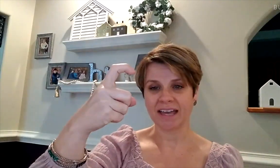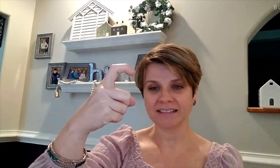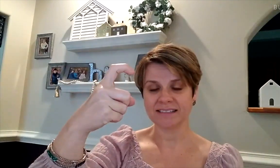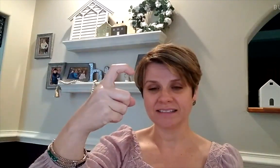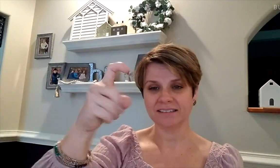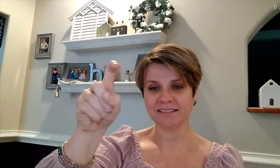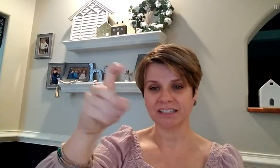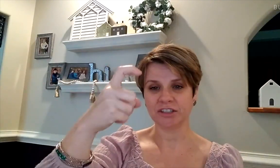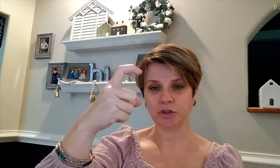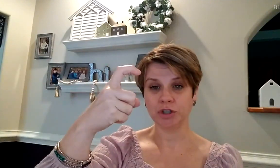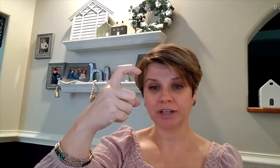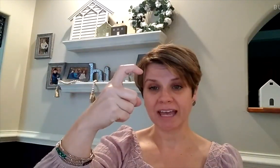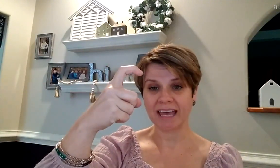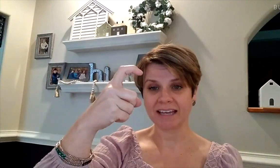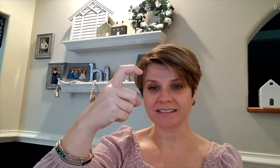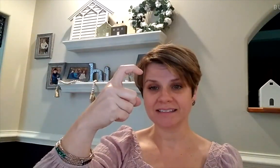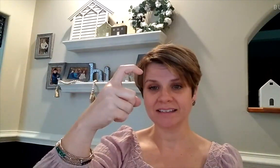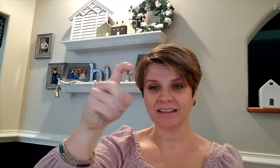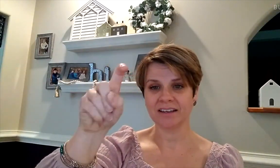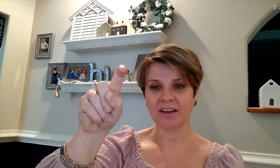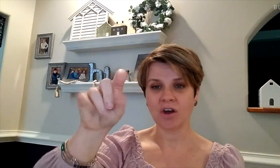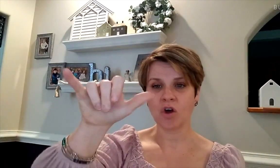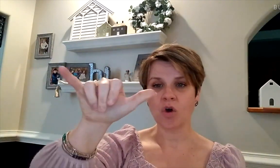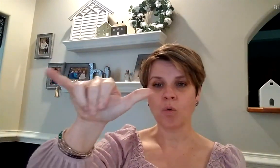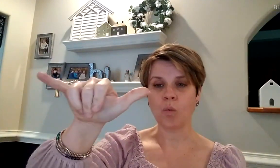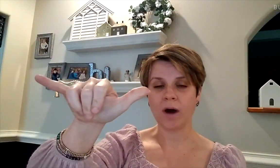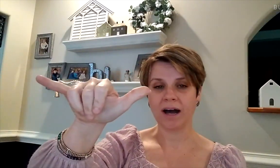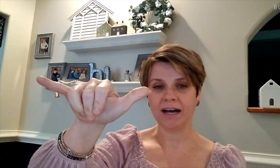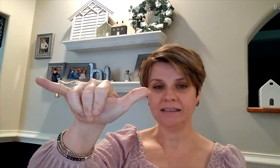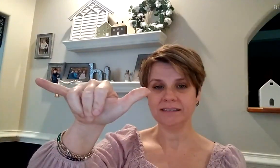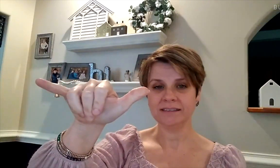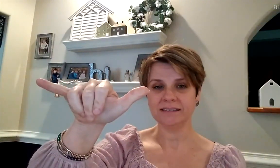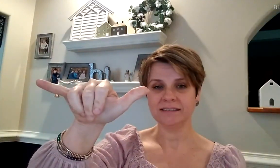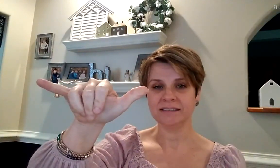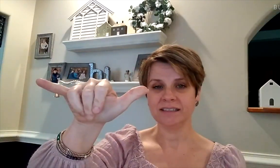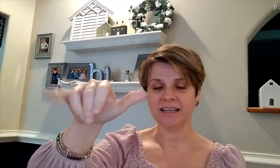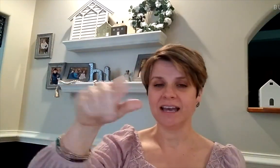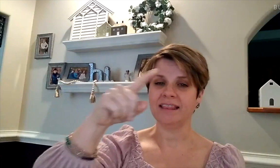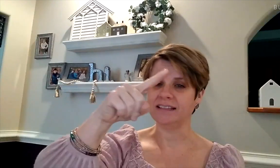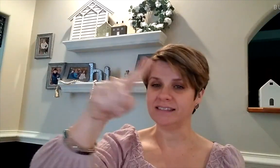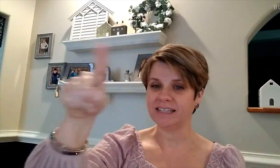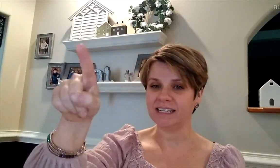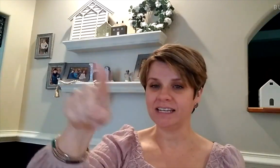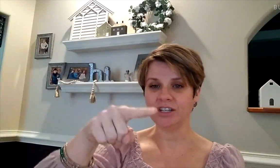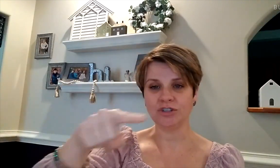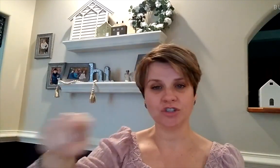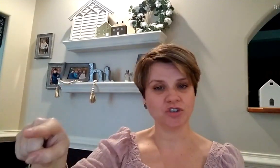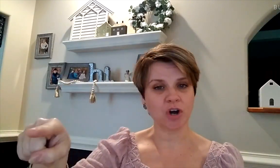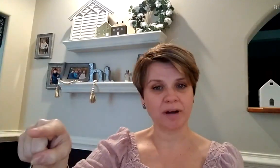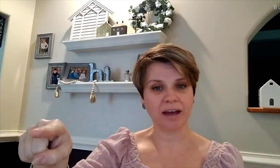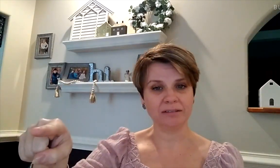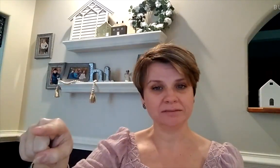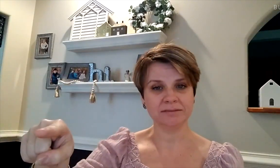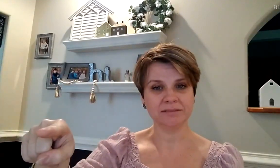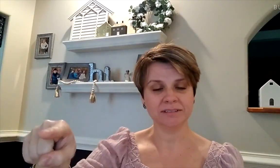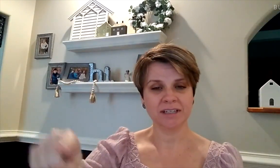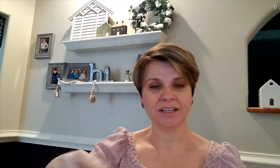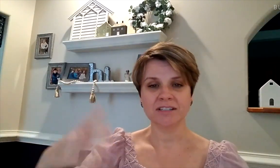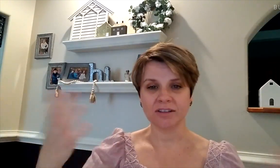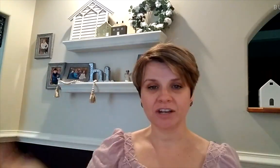X, it's like your little hook, X, Y, and then Z, you just draw it out. So there are